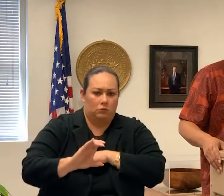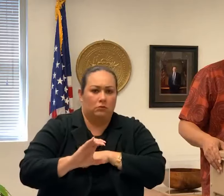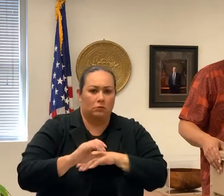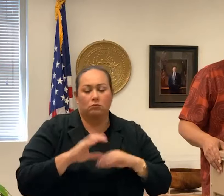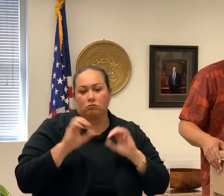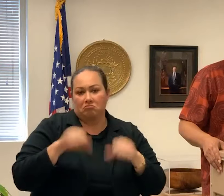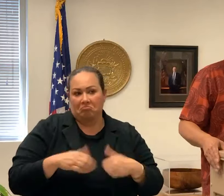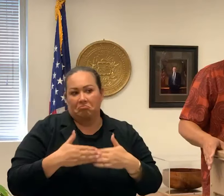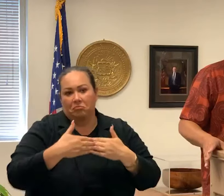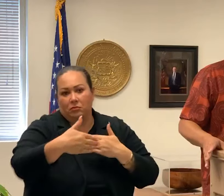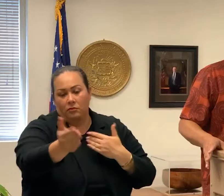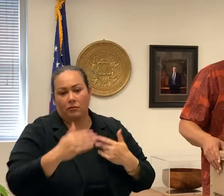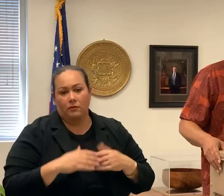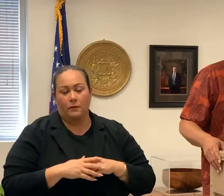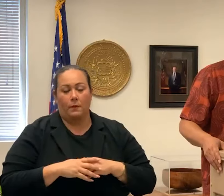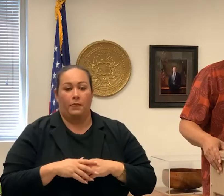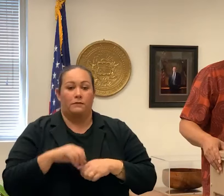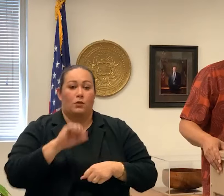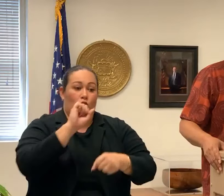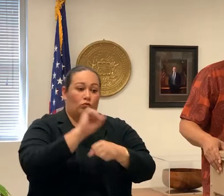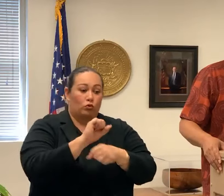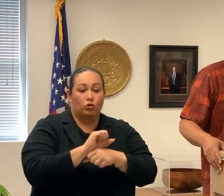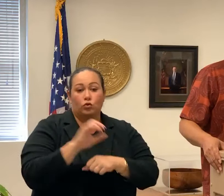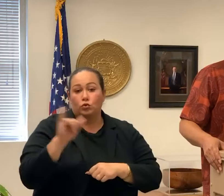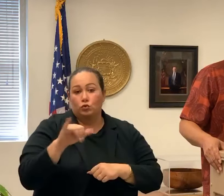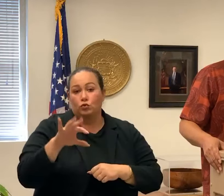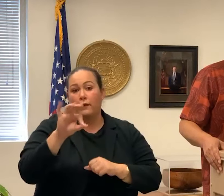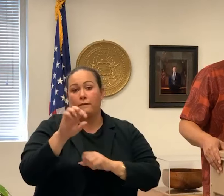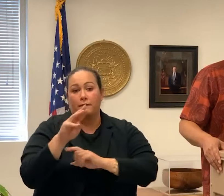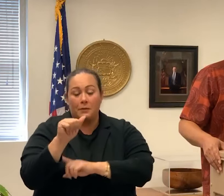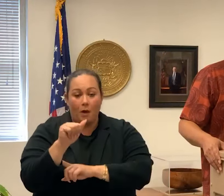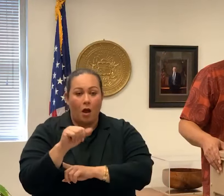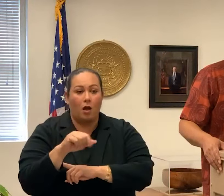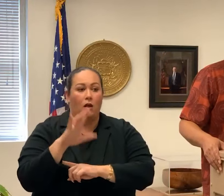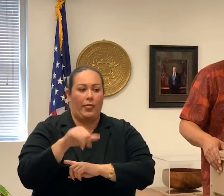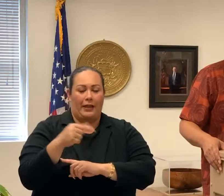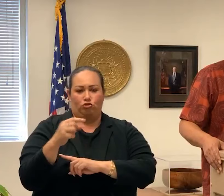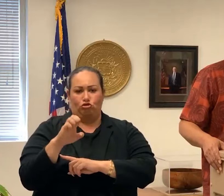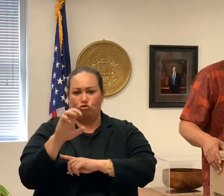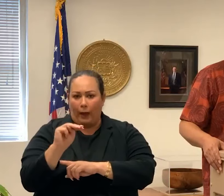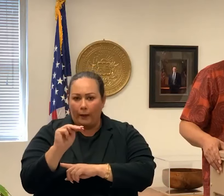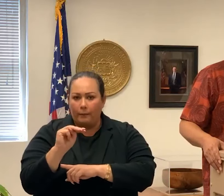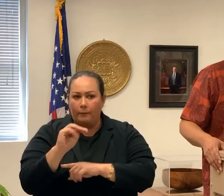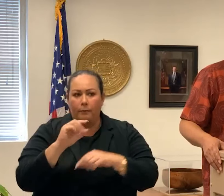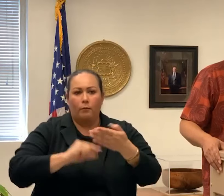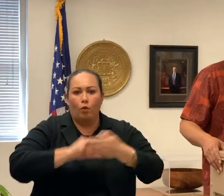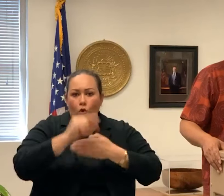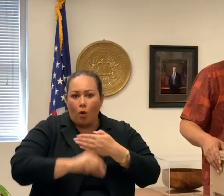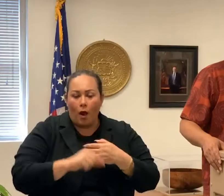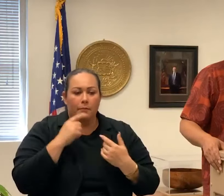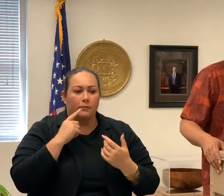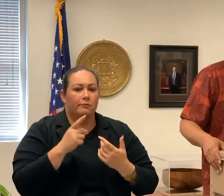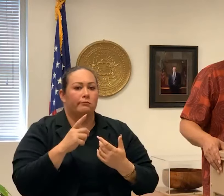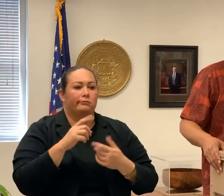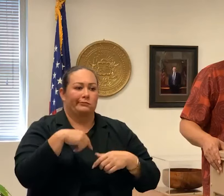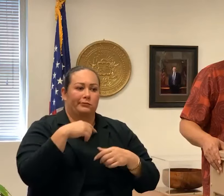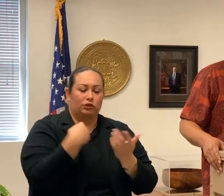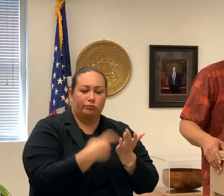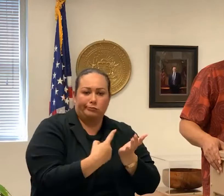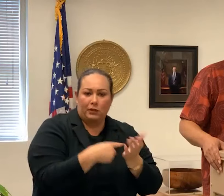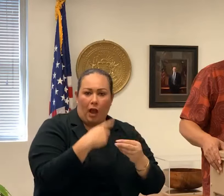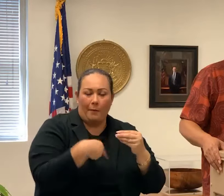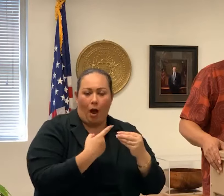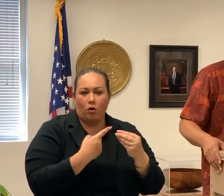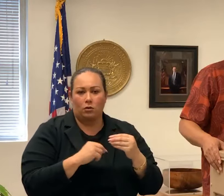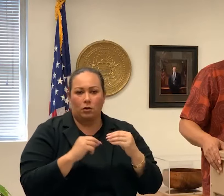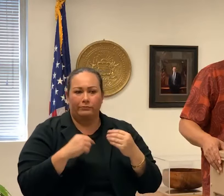Of course, the GEM program doing rent abatement. There are other programs, of course. The topic of modular homes has come up, and we